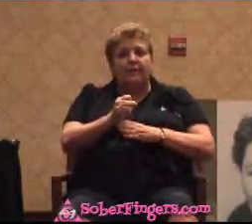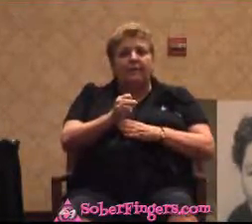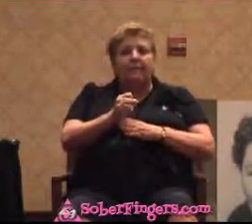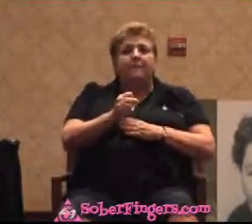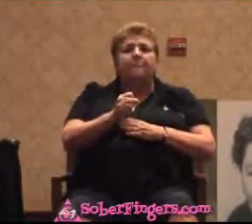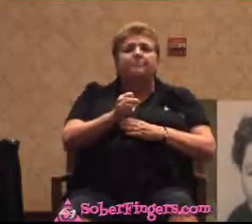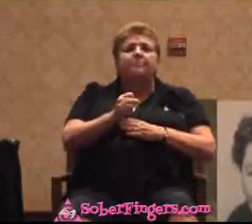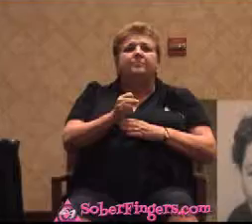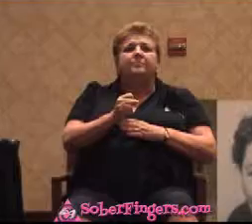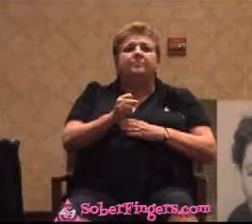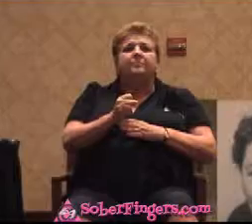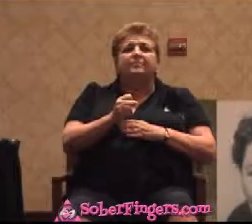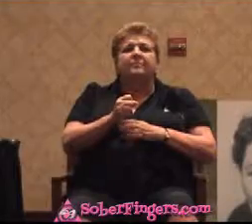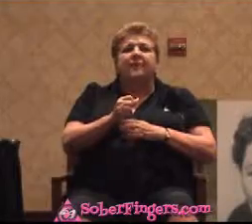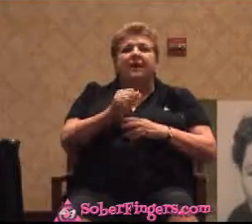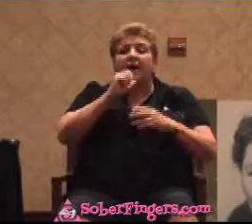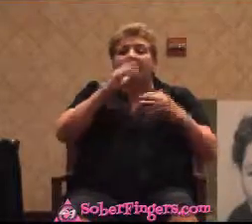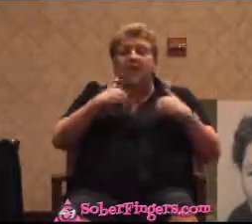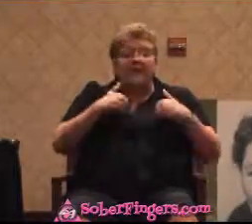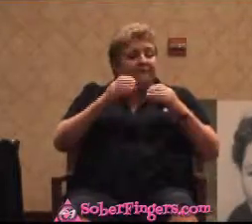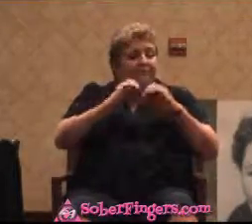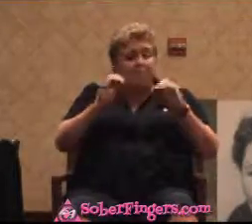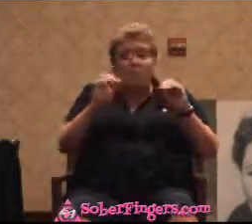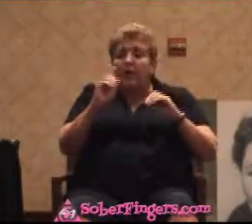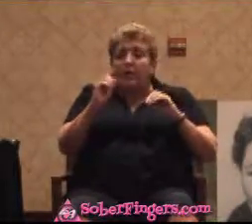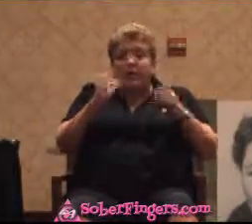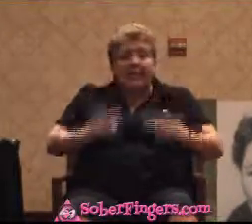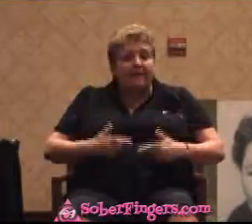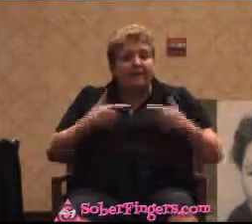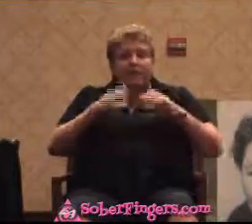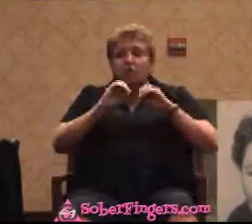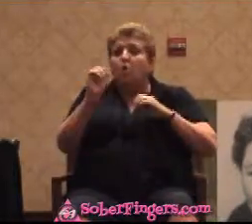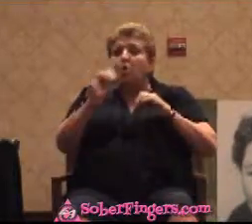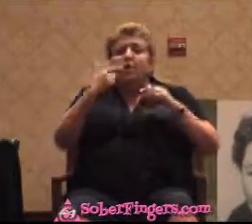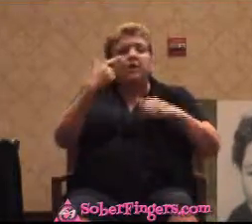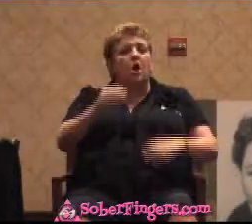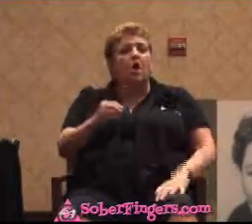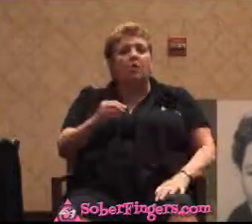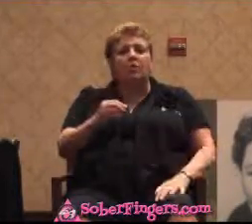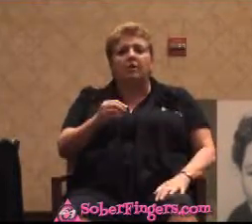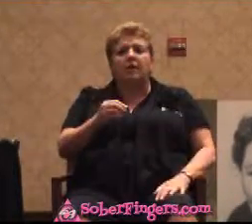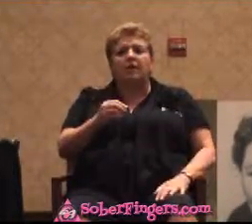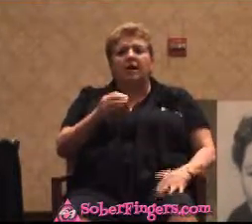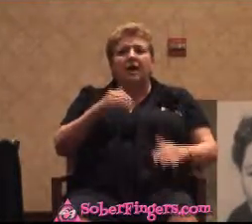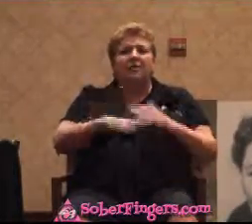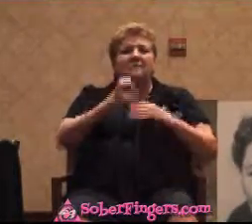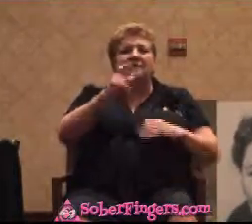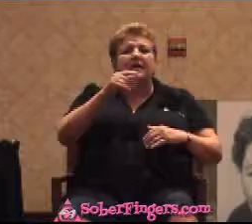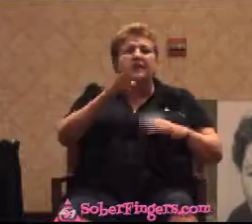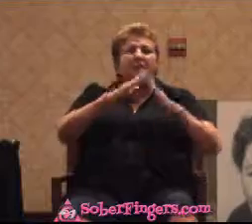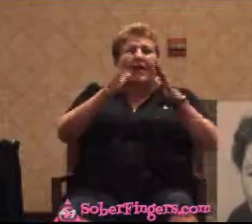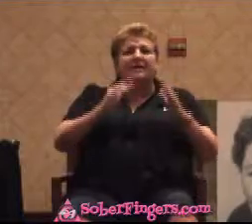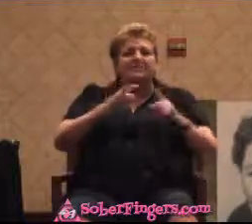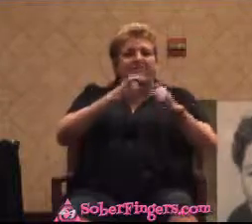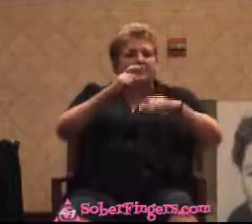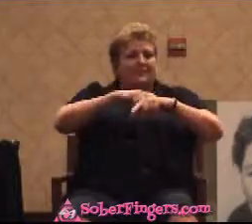have nowhere to live. I had nowhere to go. Man, I was at that clubhouse from the time it opened until the time it